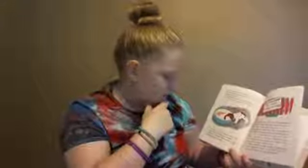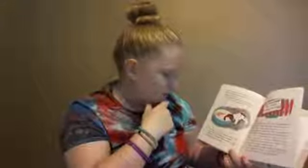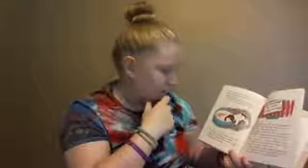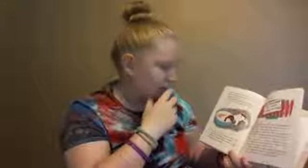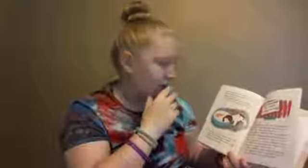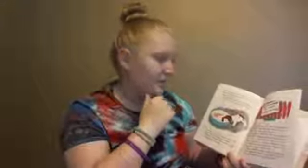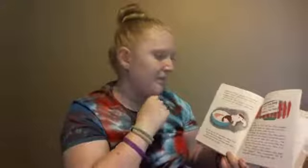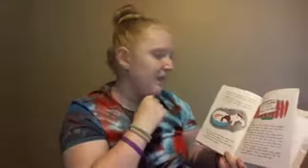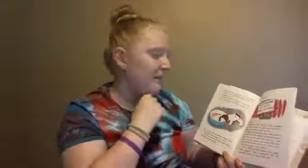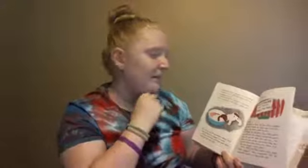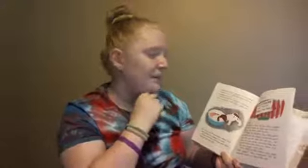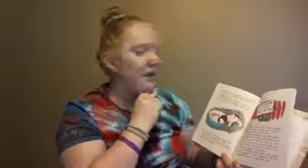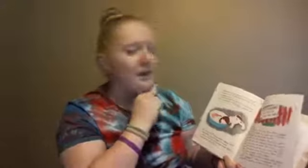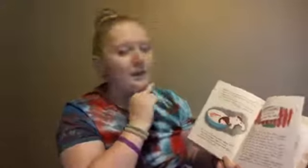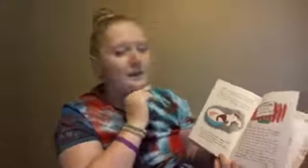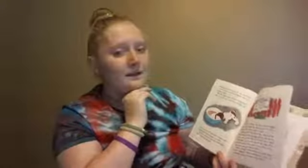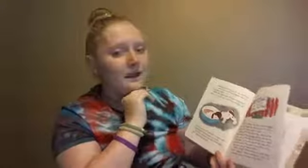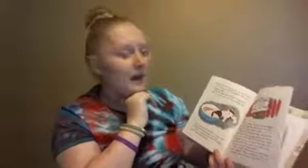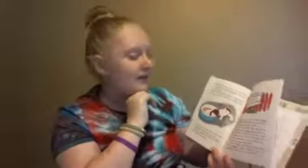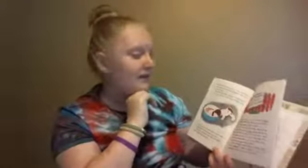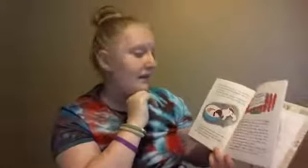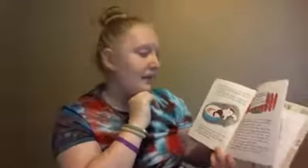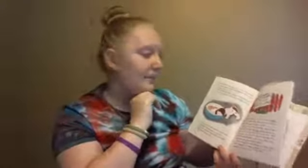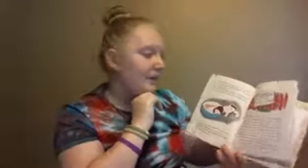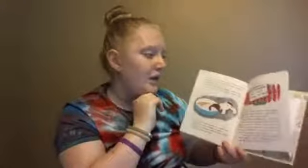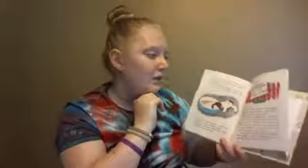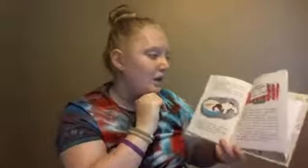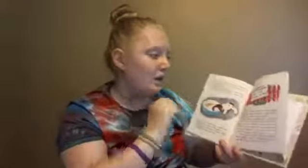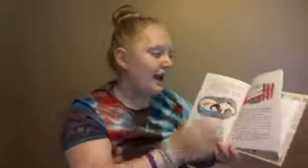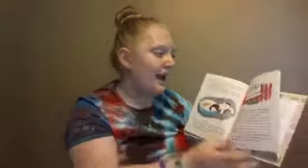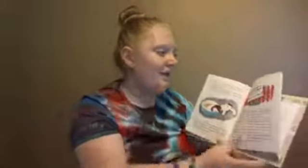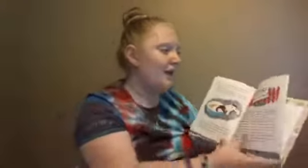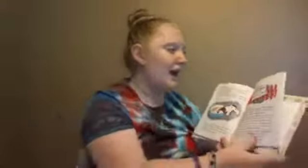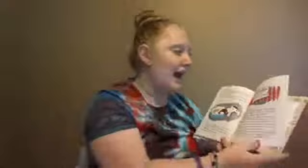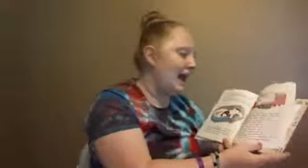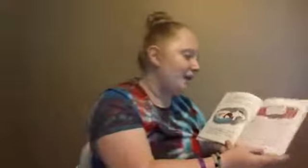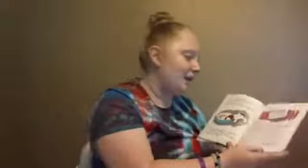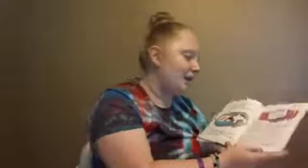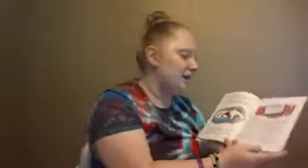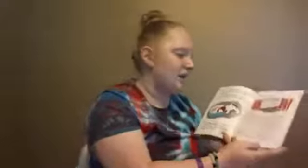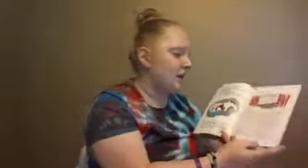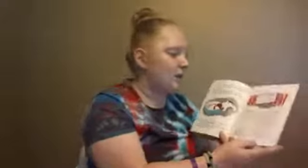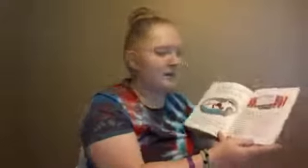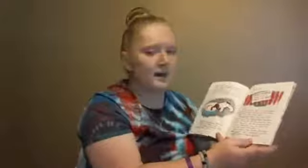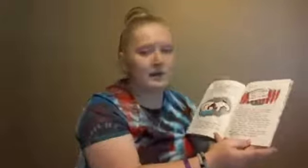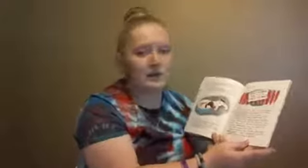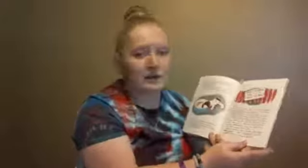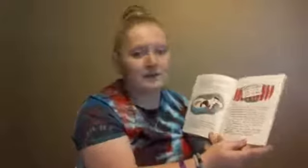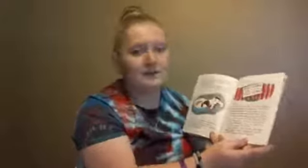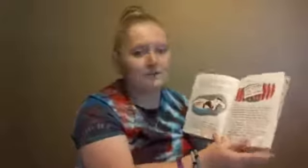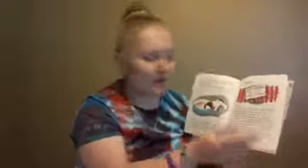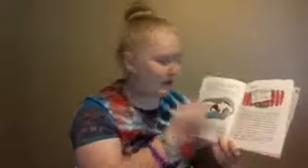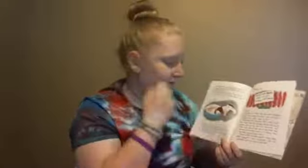the hole and put up a sign. The sign said, "Don't ever, ever dig holes under this